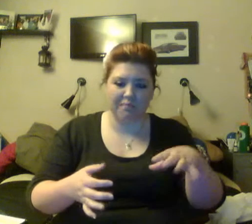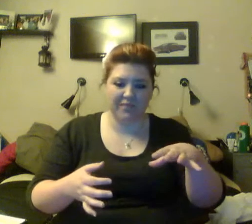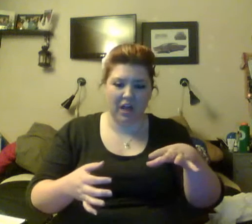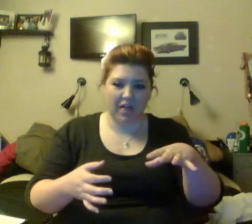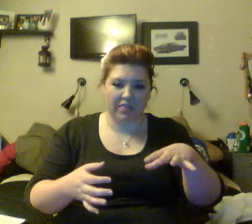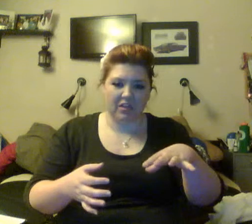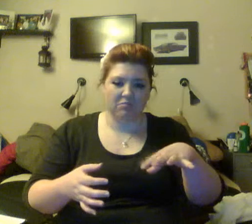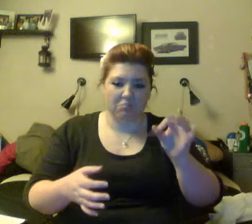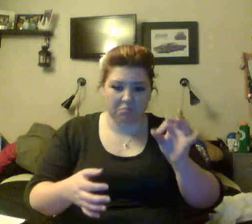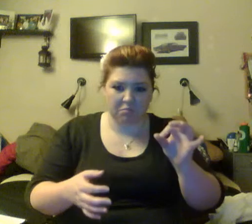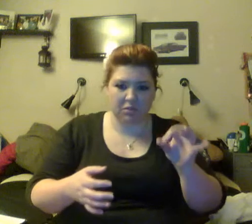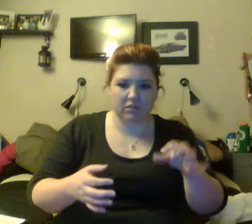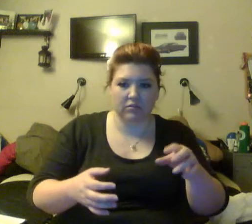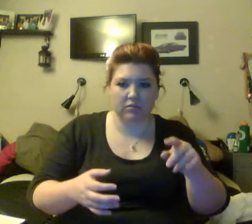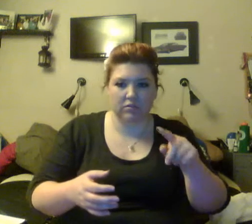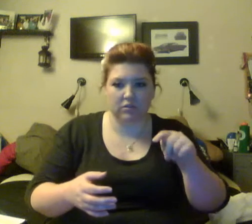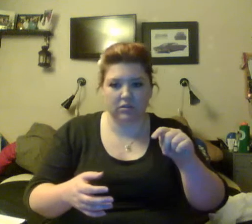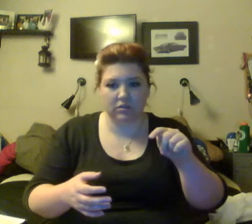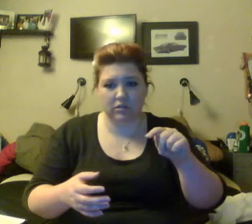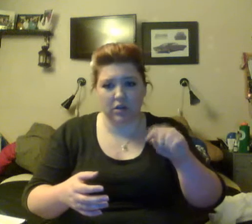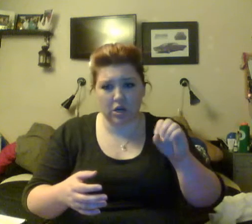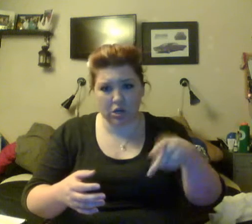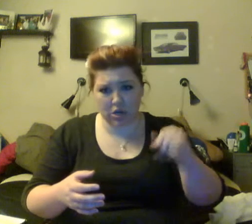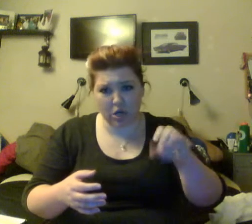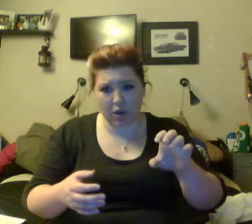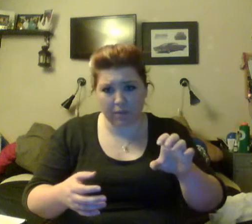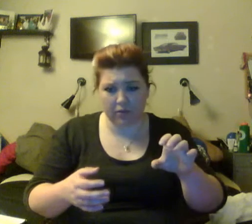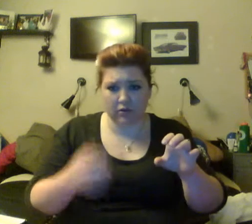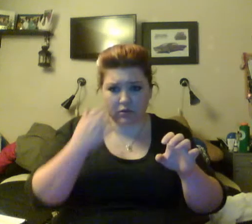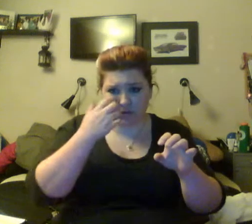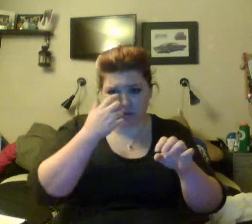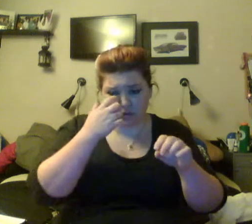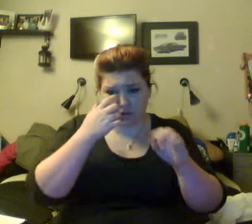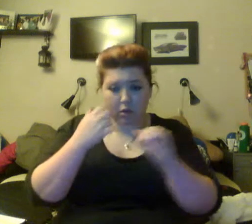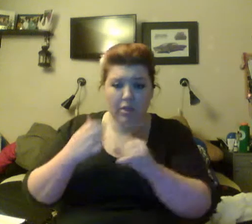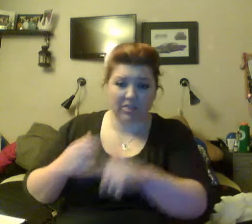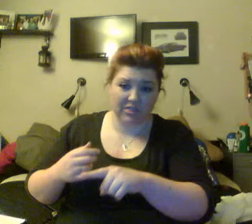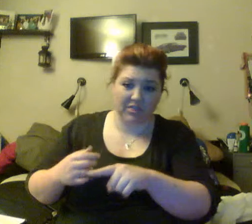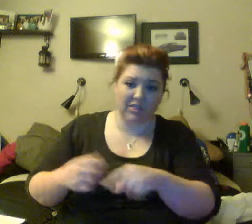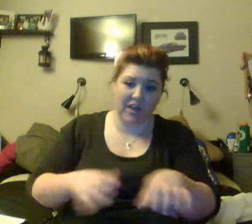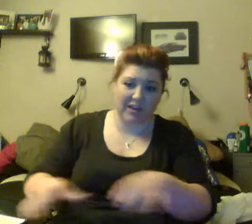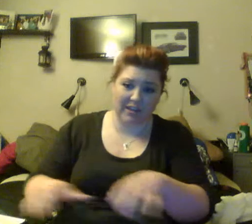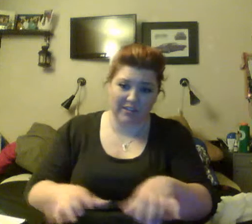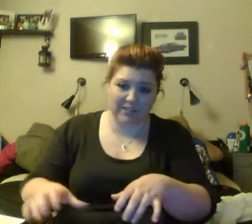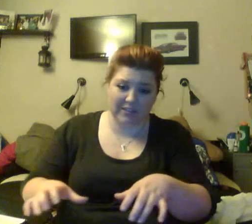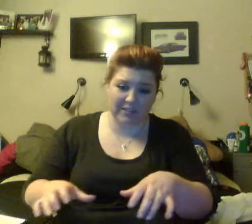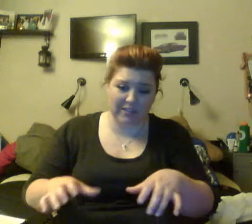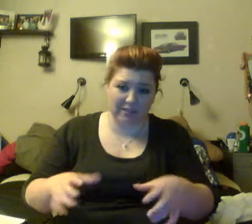that topic. And the activity that I just described really involves a lot of skill. I mean, you know,